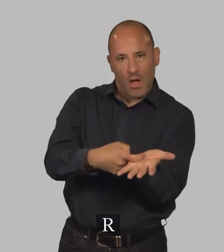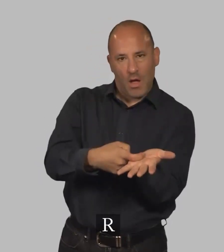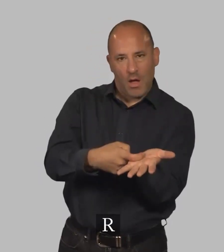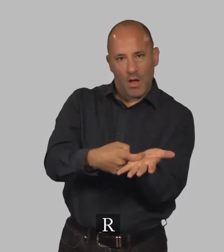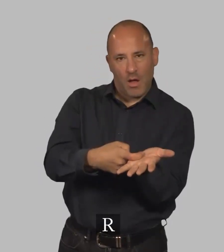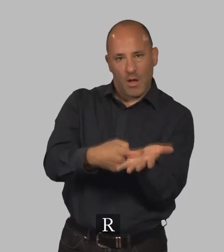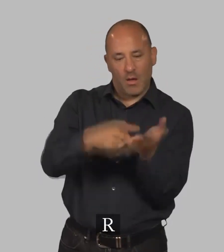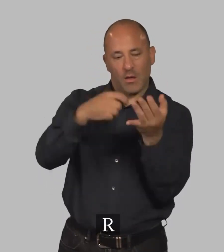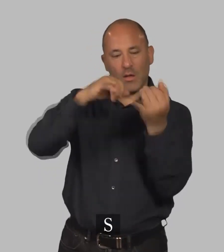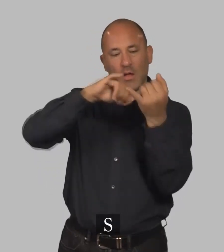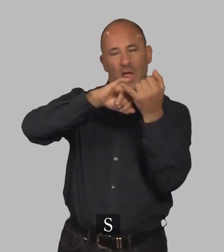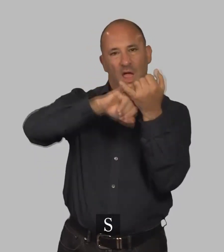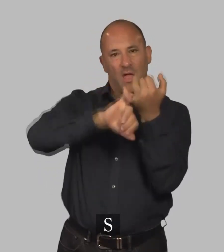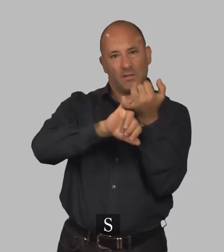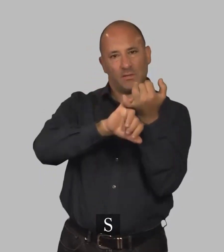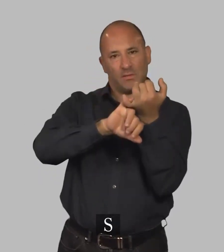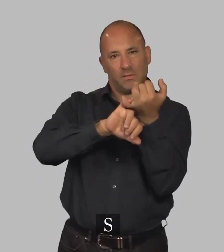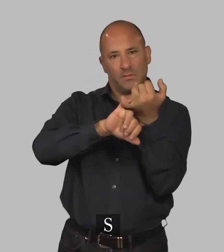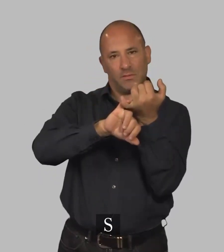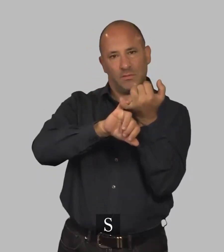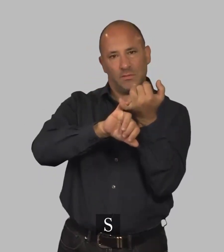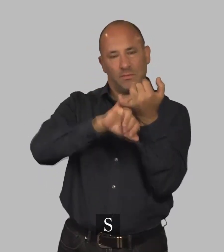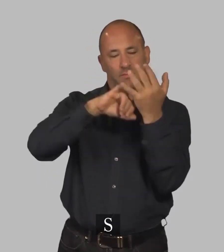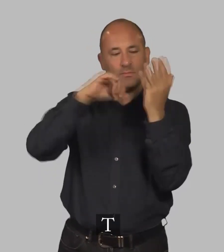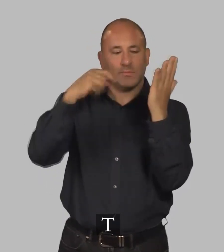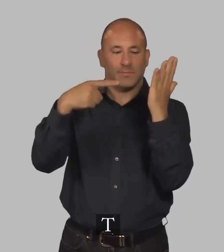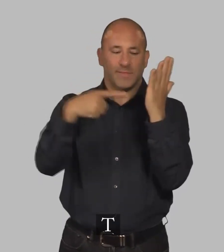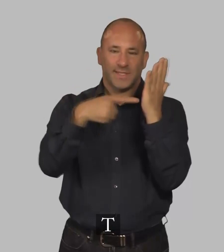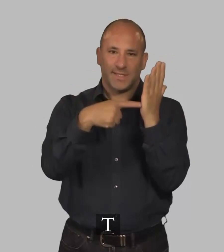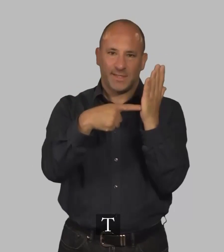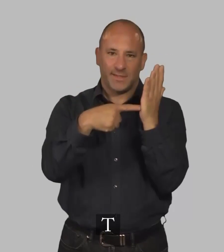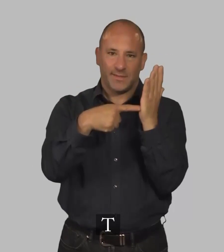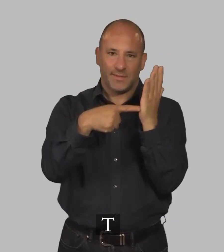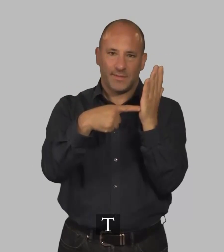R, S, T,